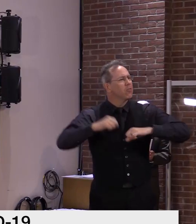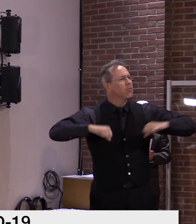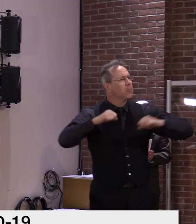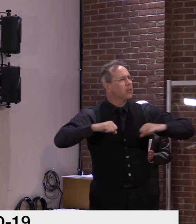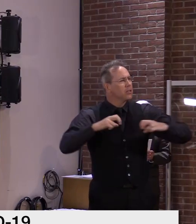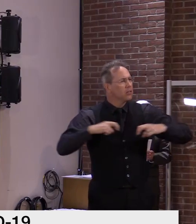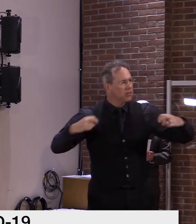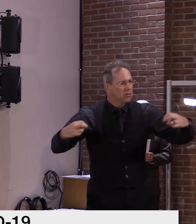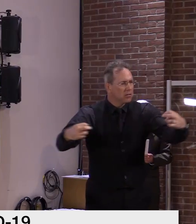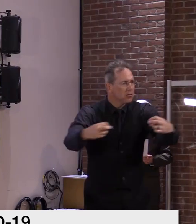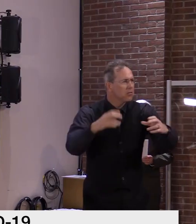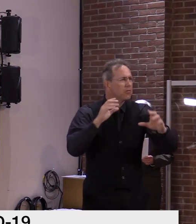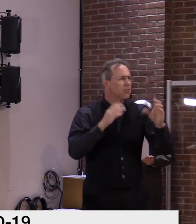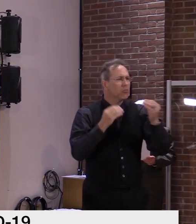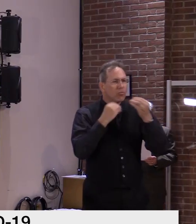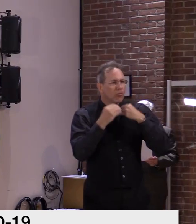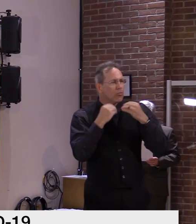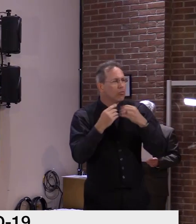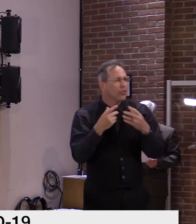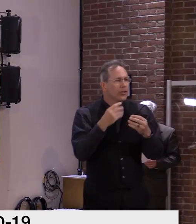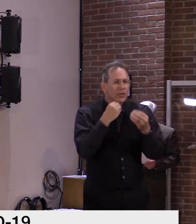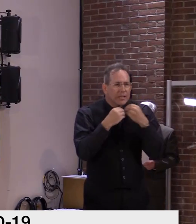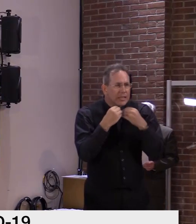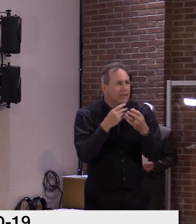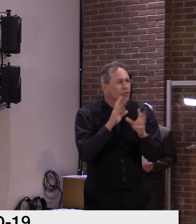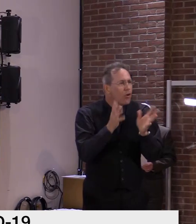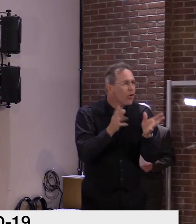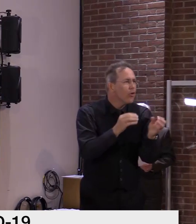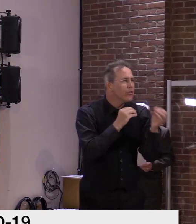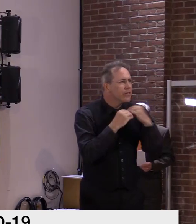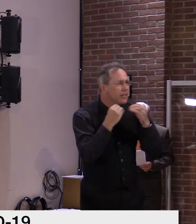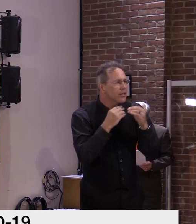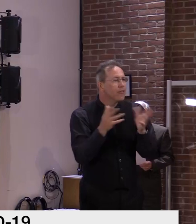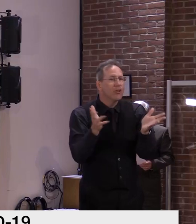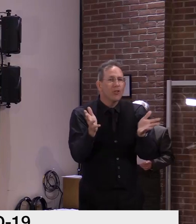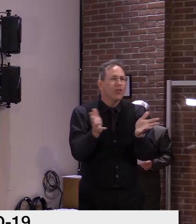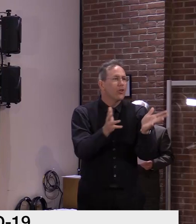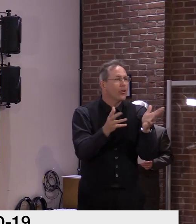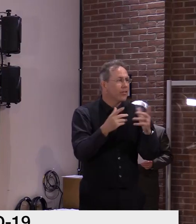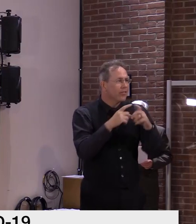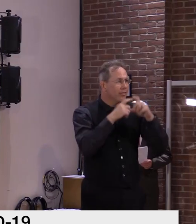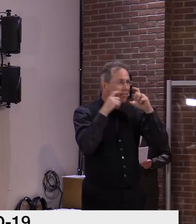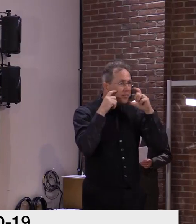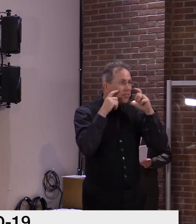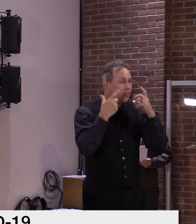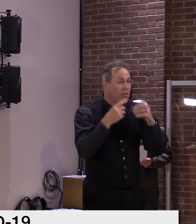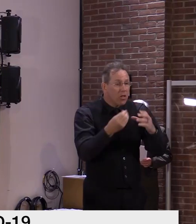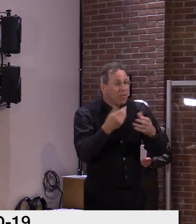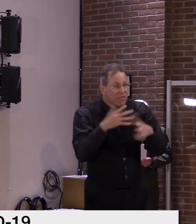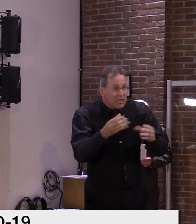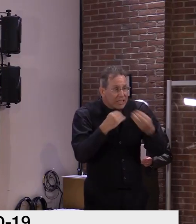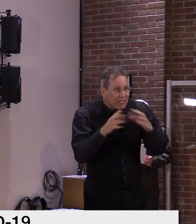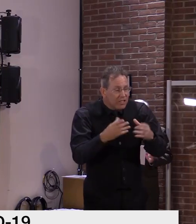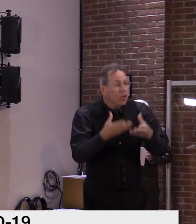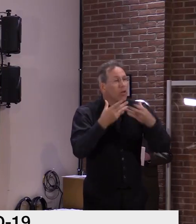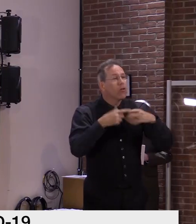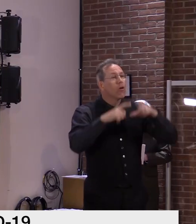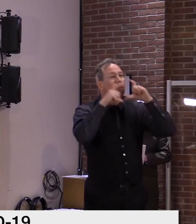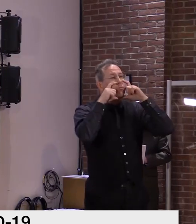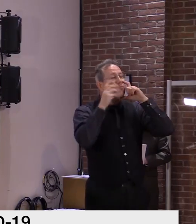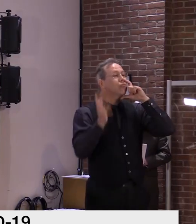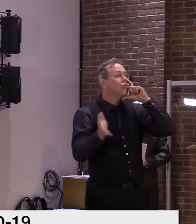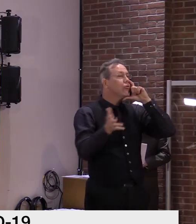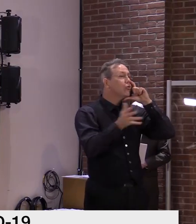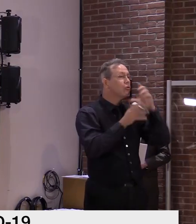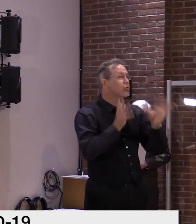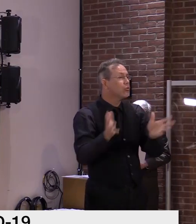the whole time. Depends what you're doing there in the first place. But I'm not sure about the data you're coming from with regard to one versus